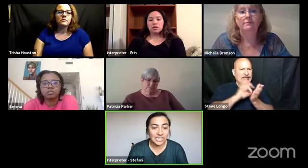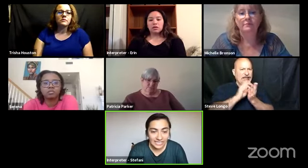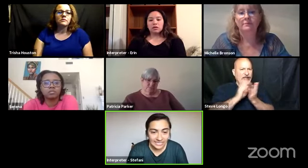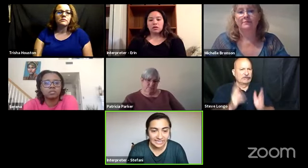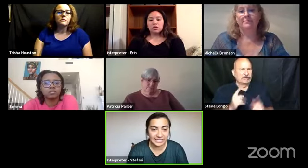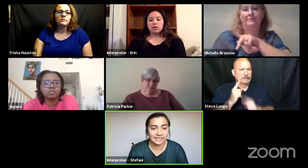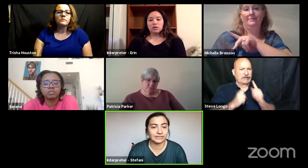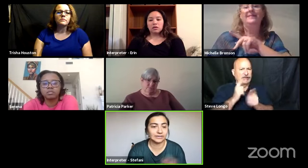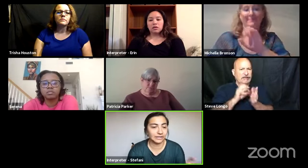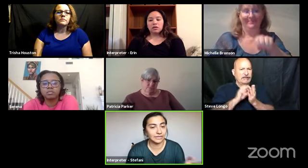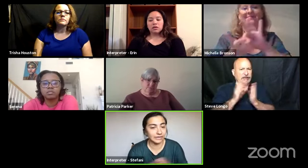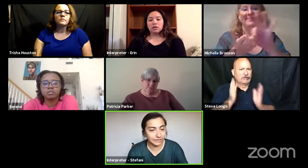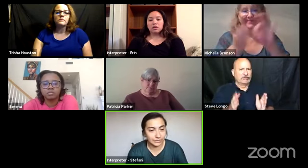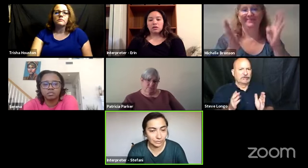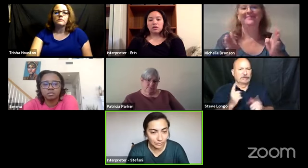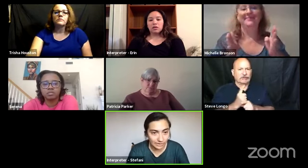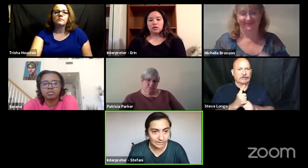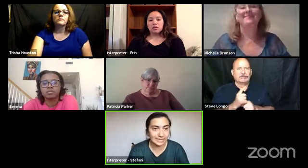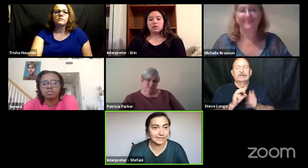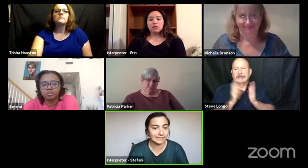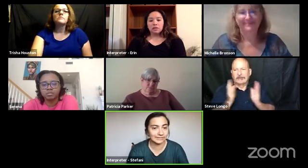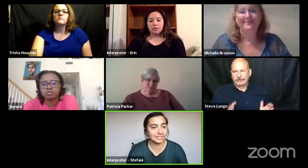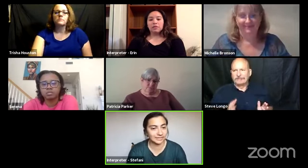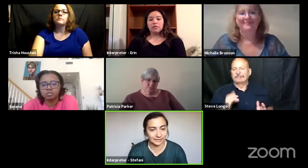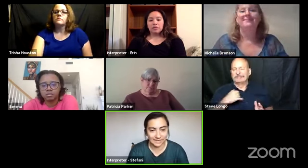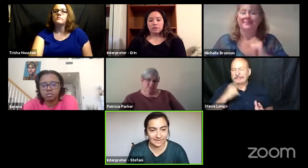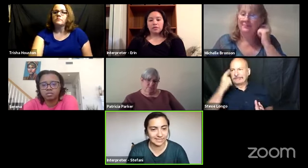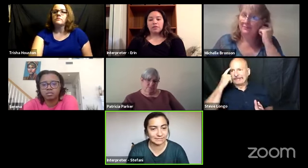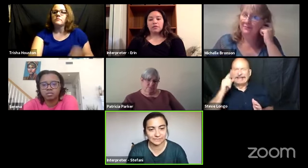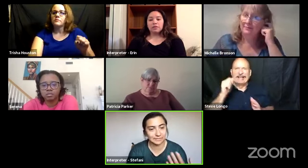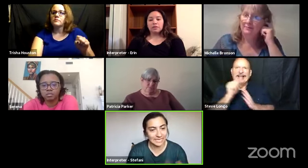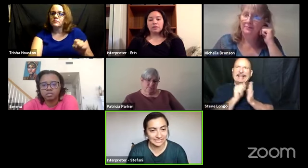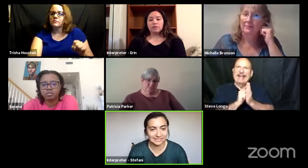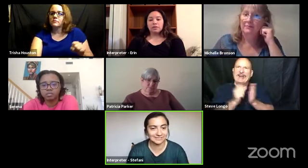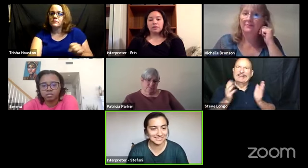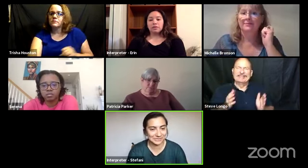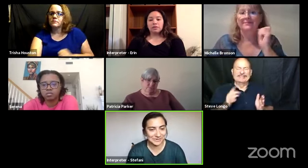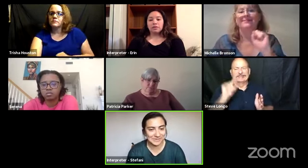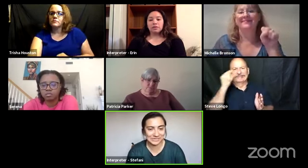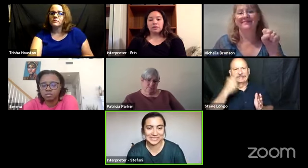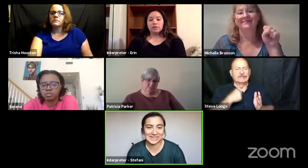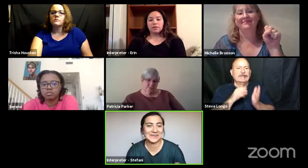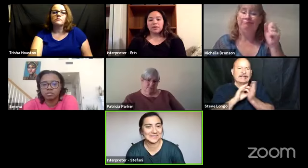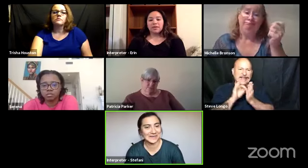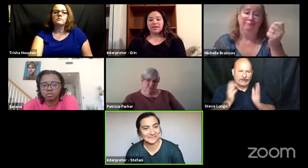agenda, including the auditor's report. Just to clarify, that was from last year. Just wanted to make sure that I got that right.